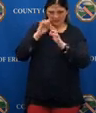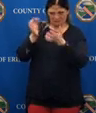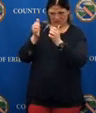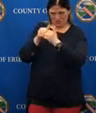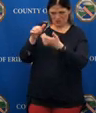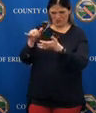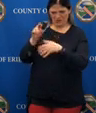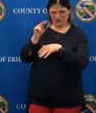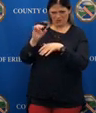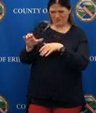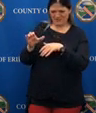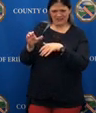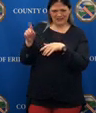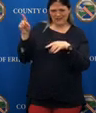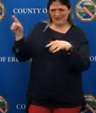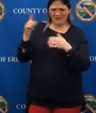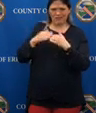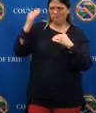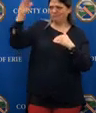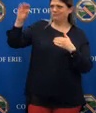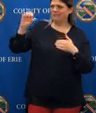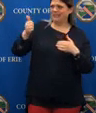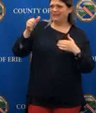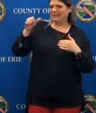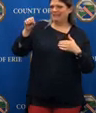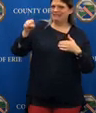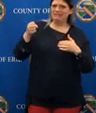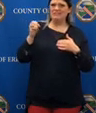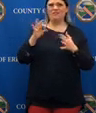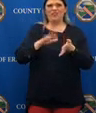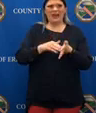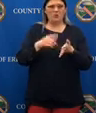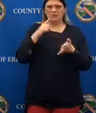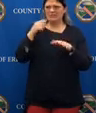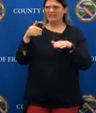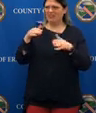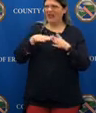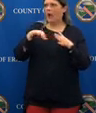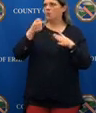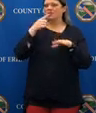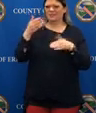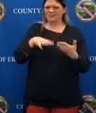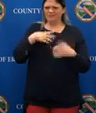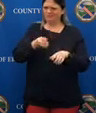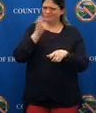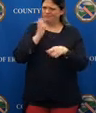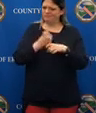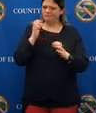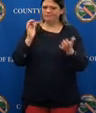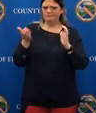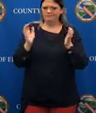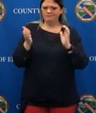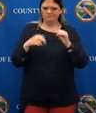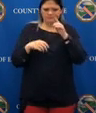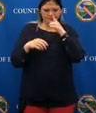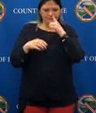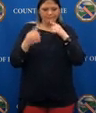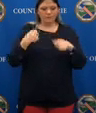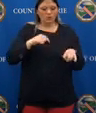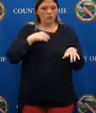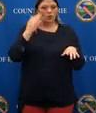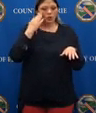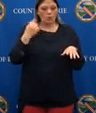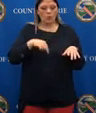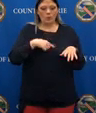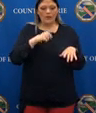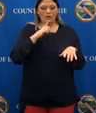they're having tens of thousands of cases and they've had thousands of deaths. It's a tough comparison. We know that we're